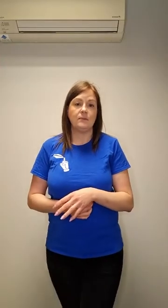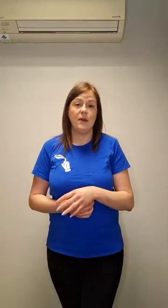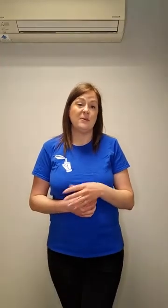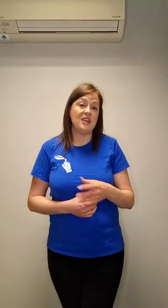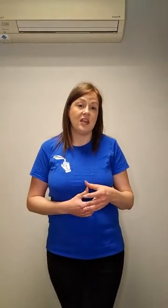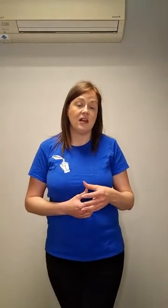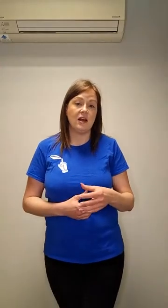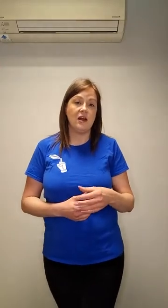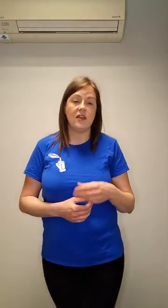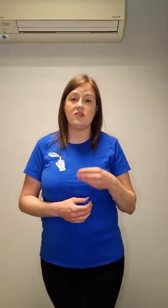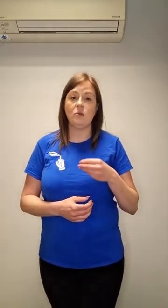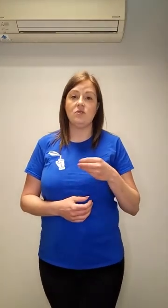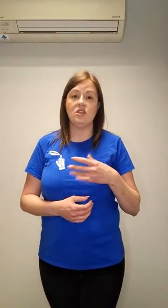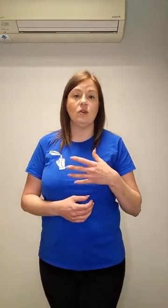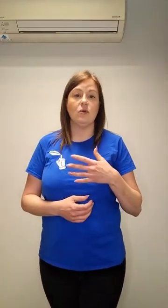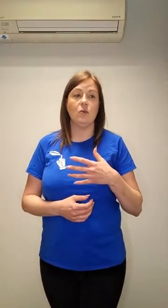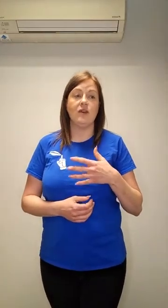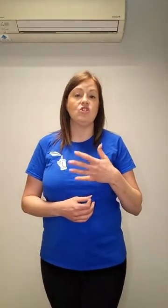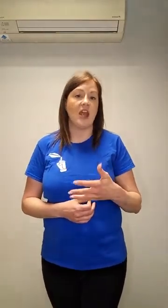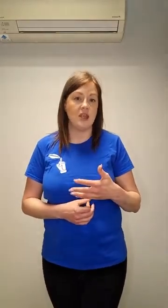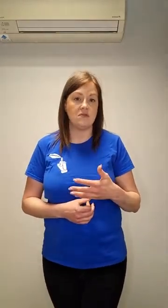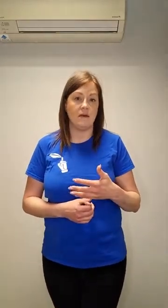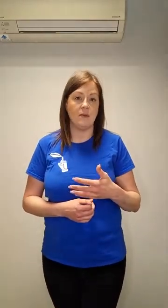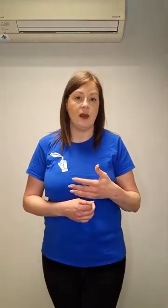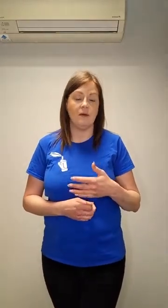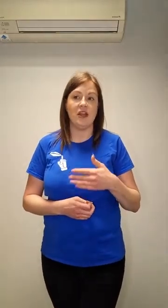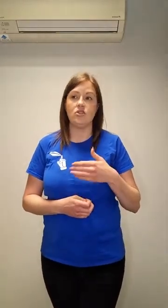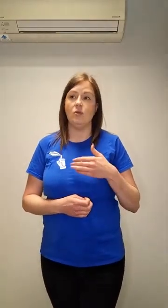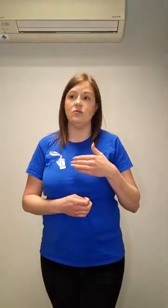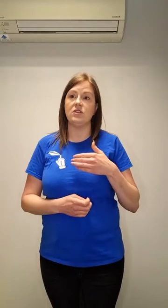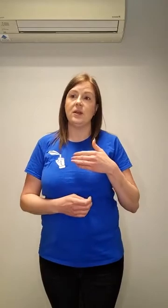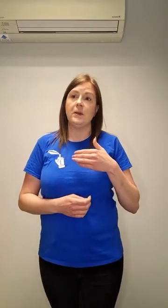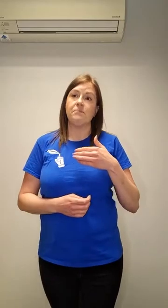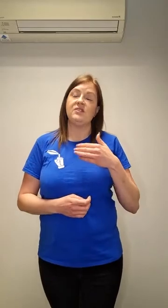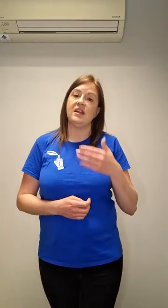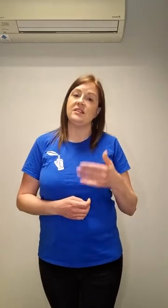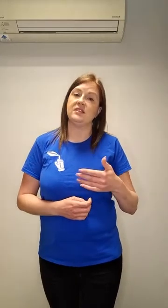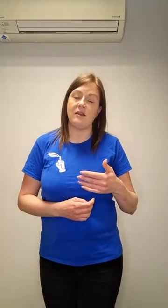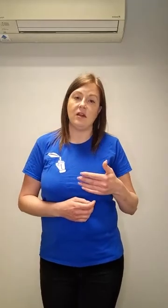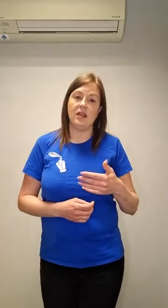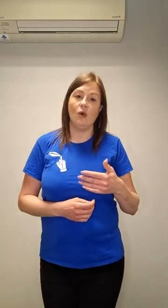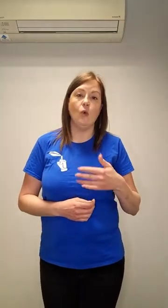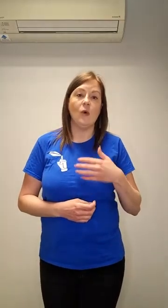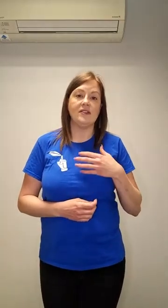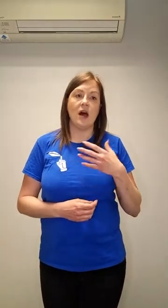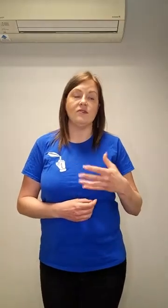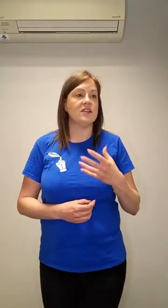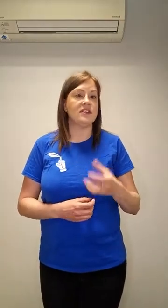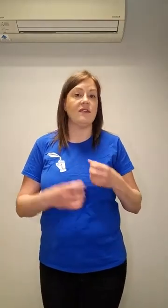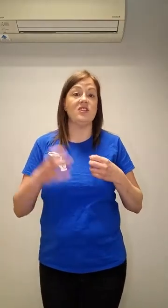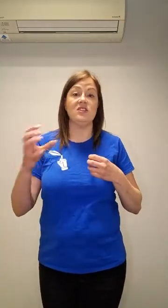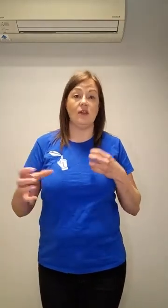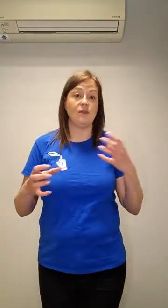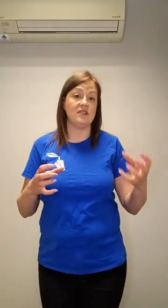in particular, they don't deal with change very well. They don't necessarily always understand the differences